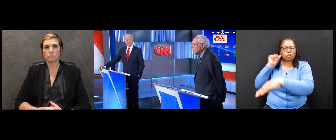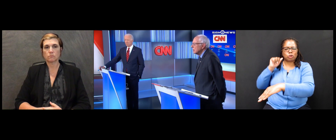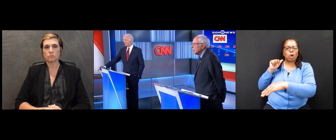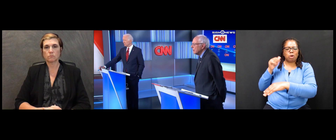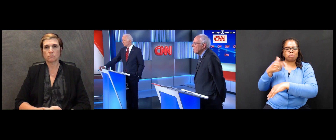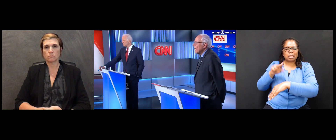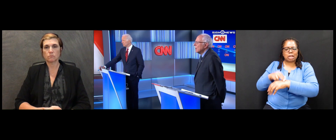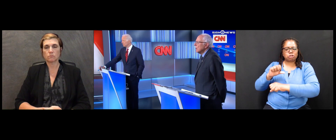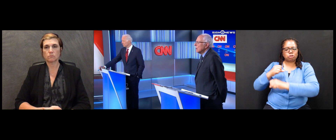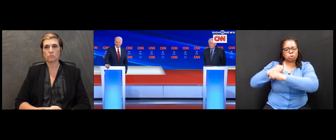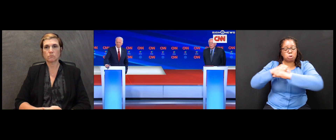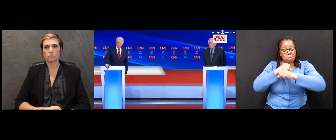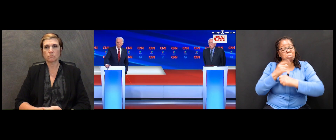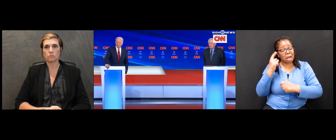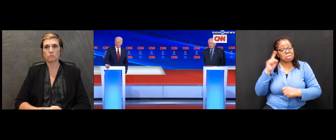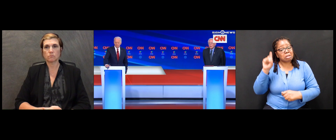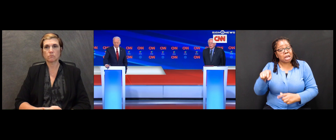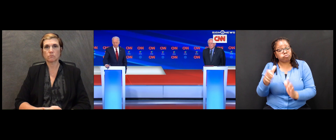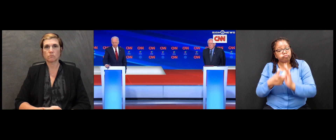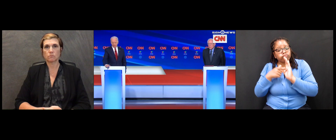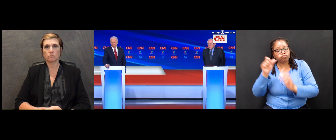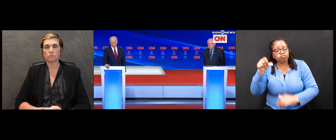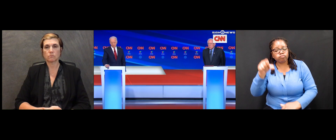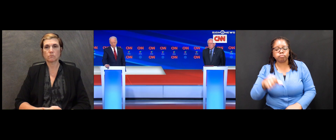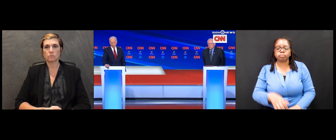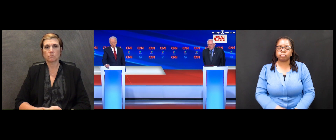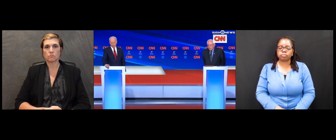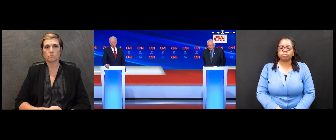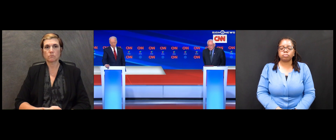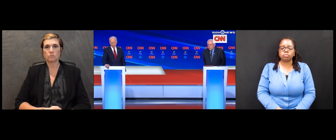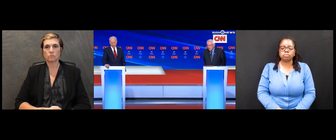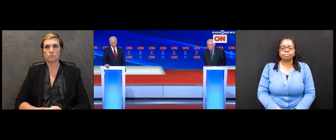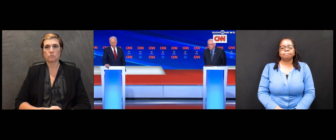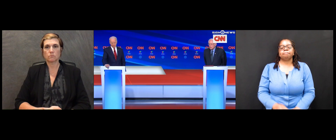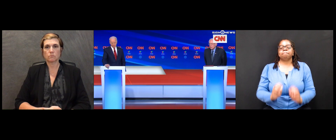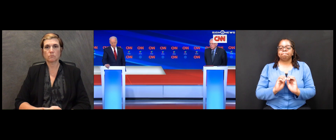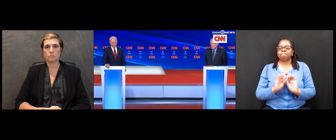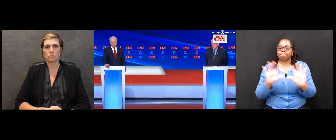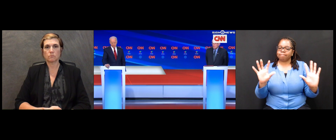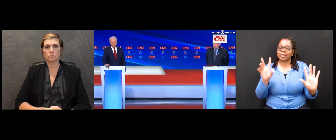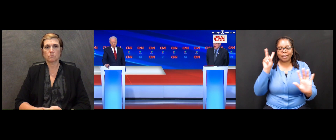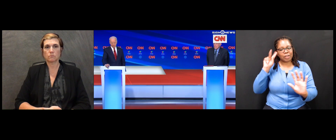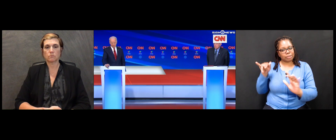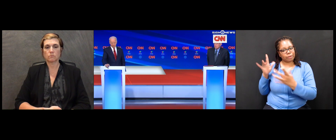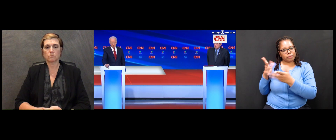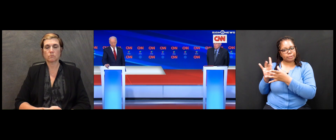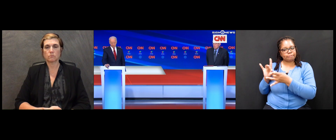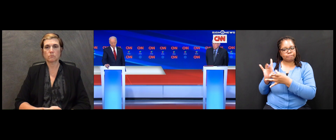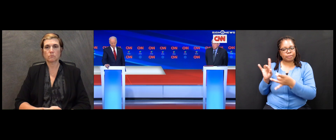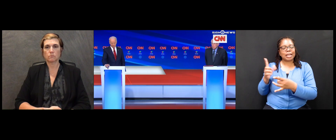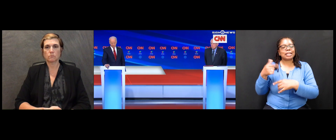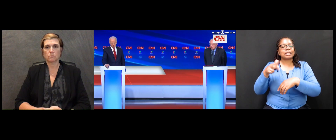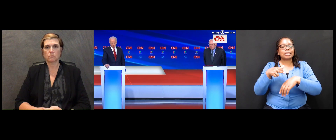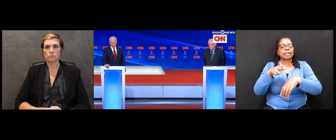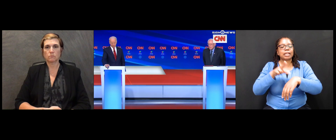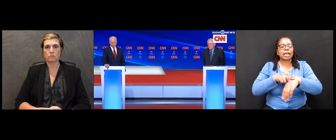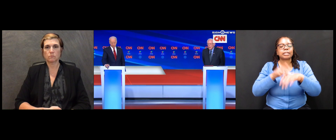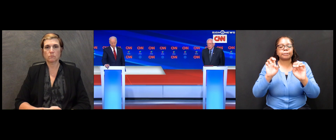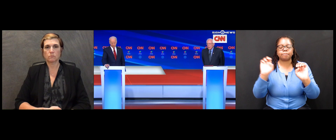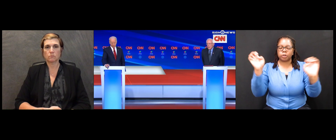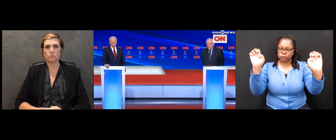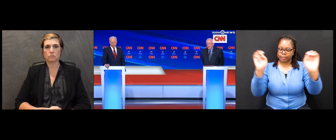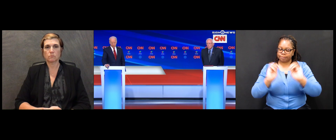has to be done. This is clearly, as the Vice President indicated, a national